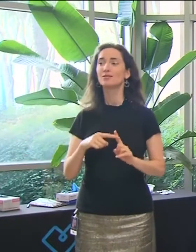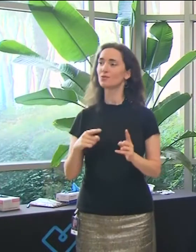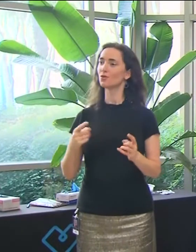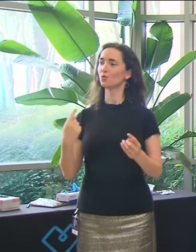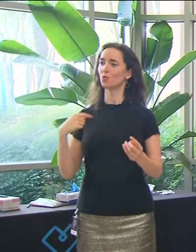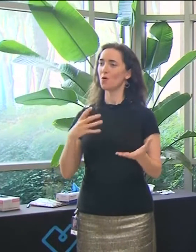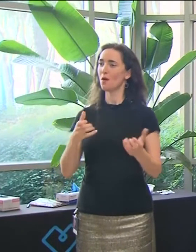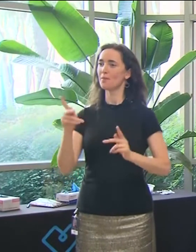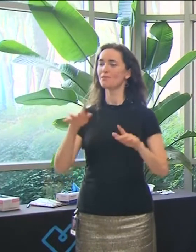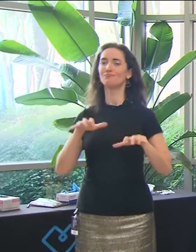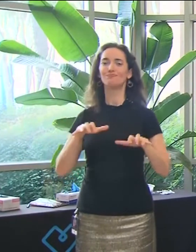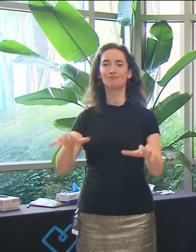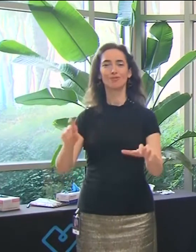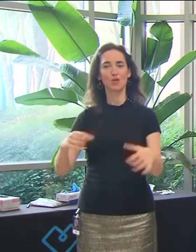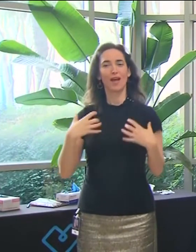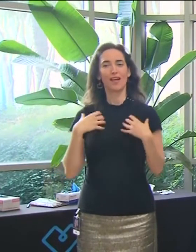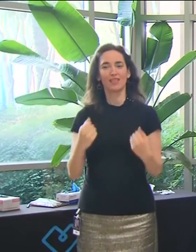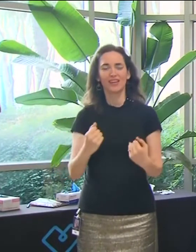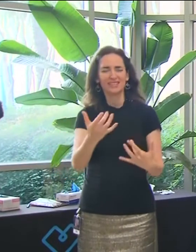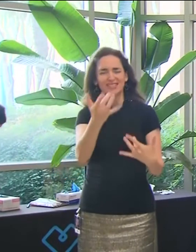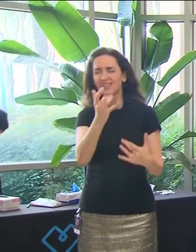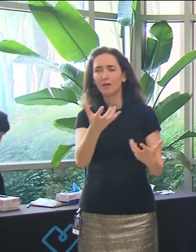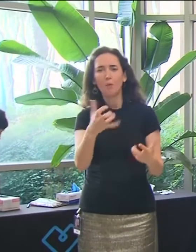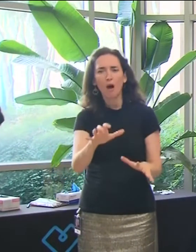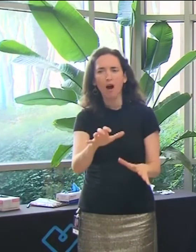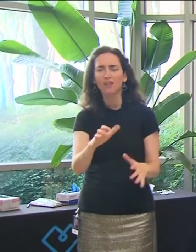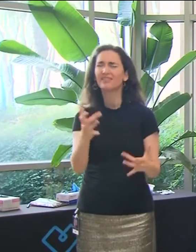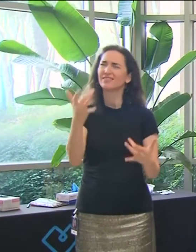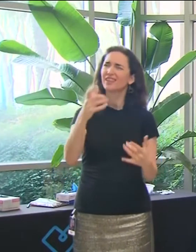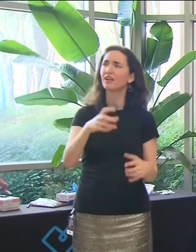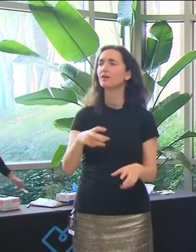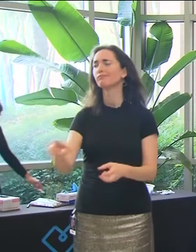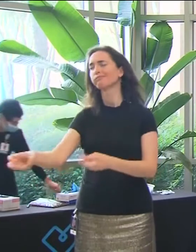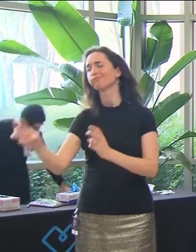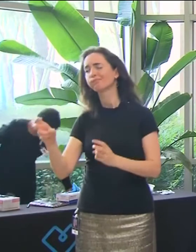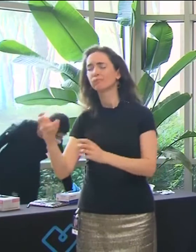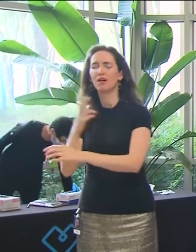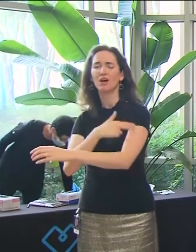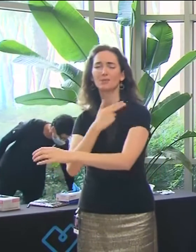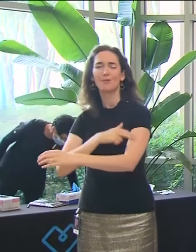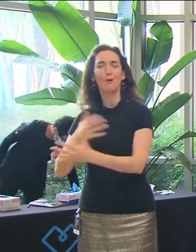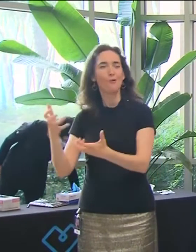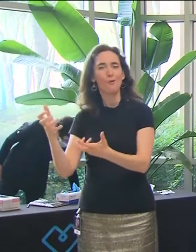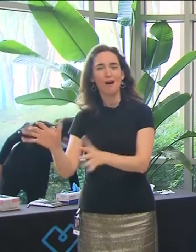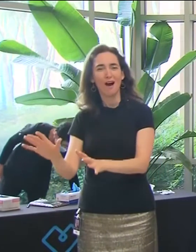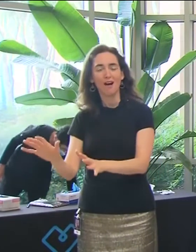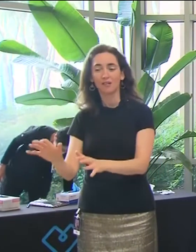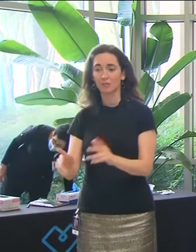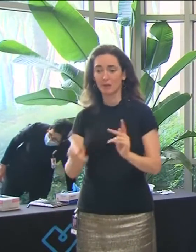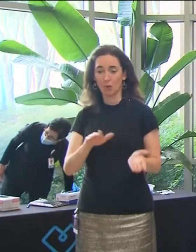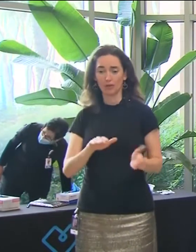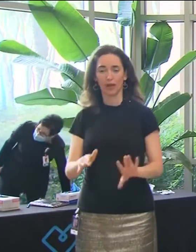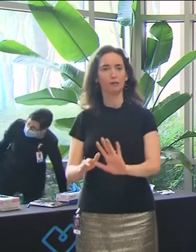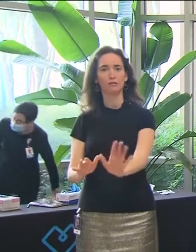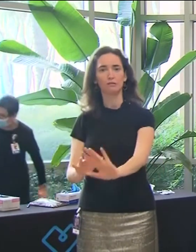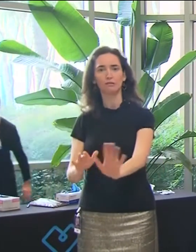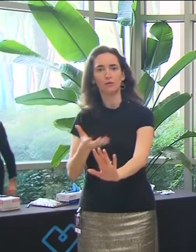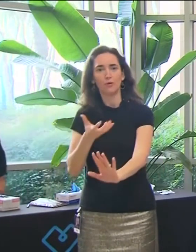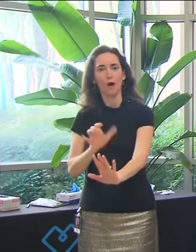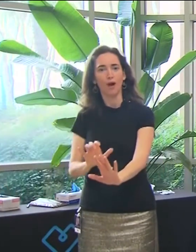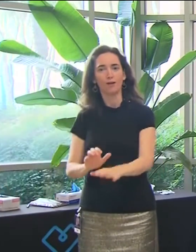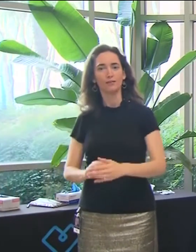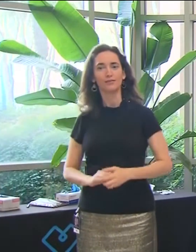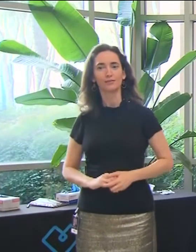we don't want people to get sick. We don't want them to go in the hospital. And we certainly don't want them to die. We are seeing